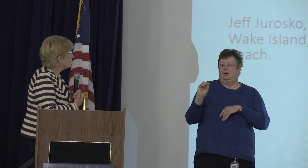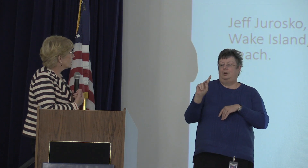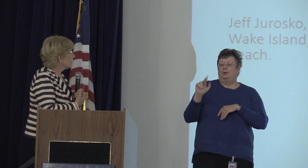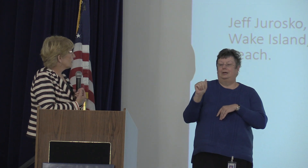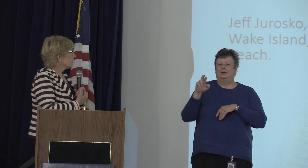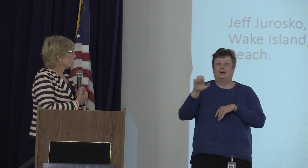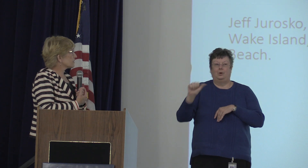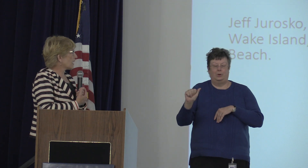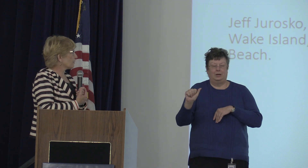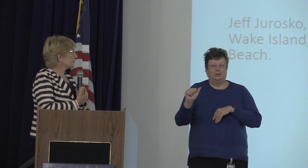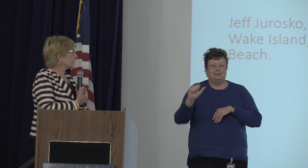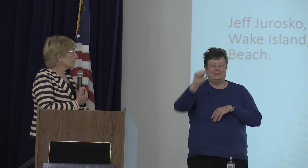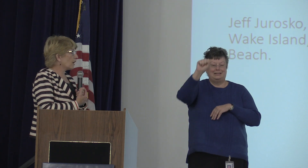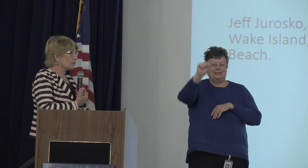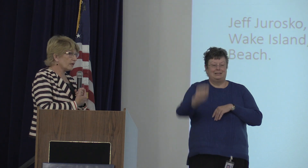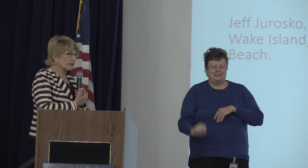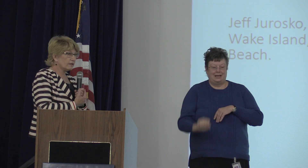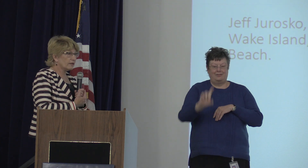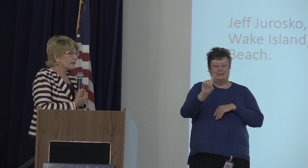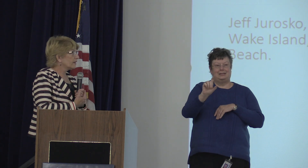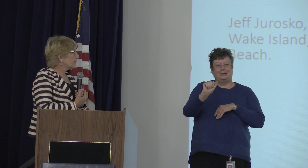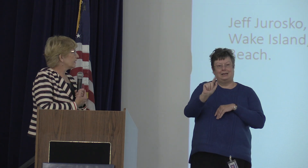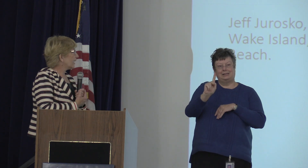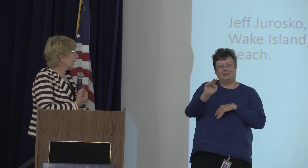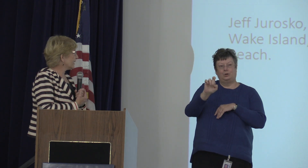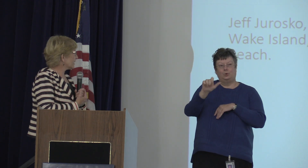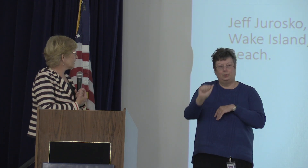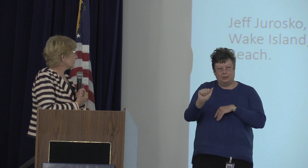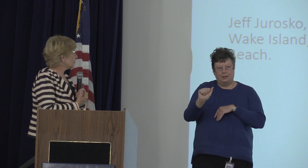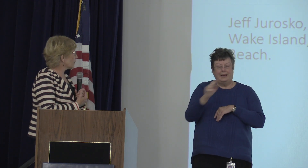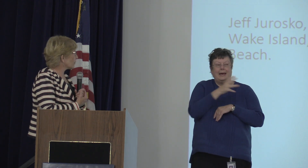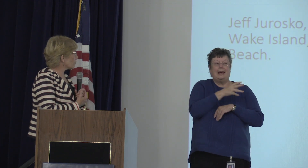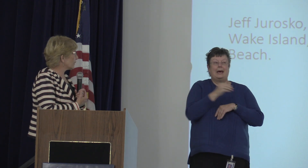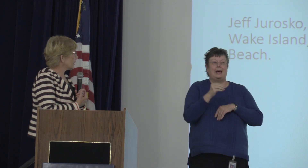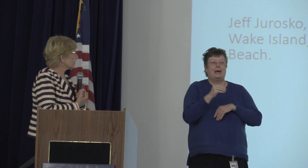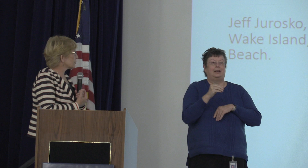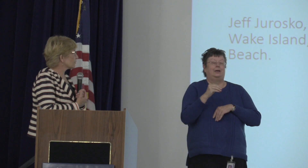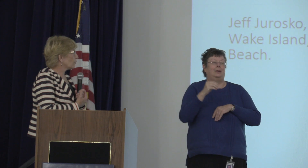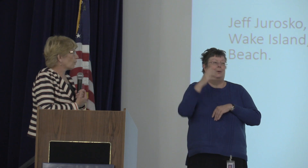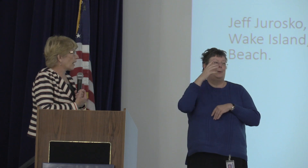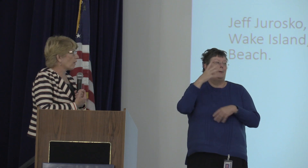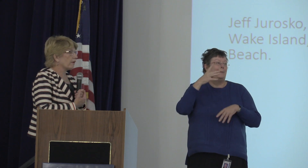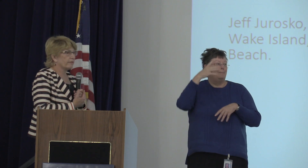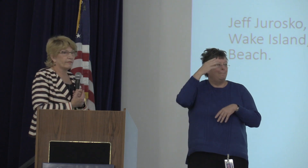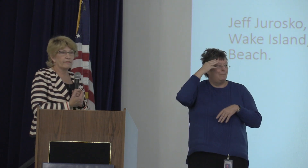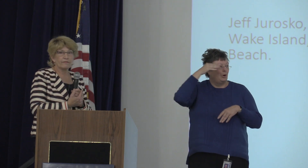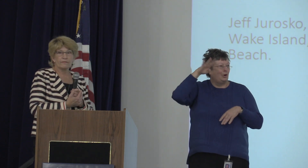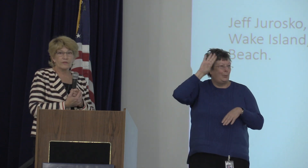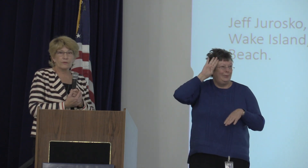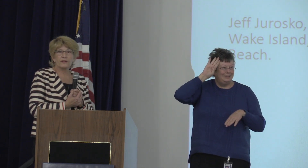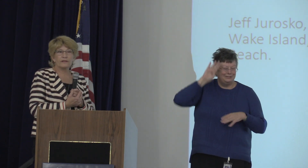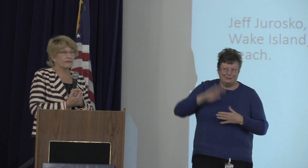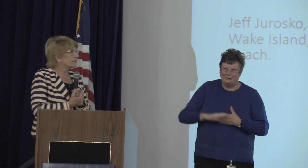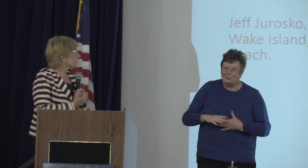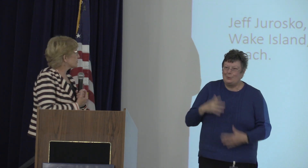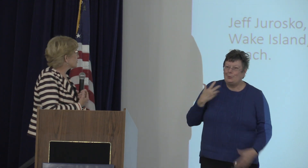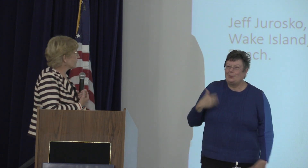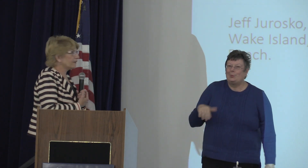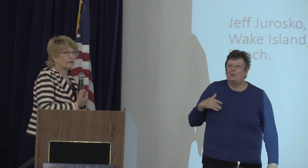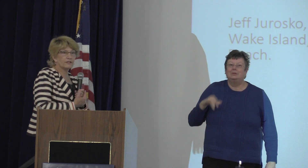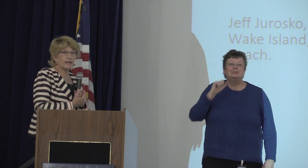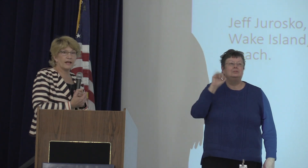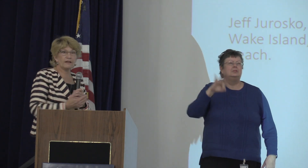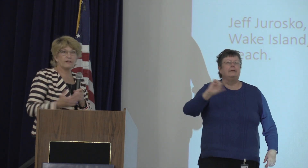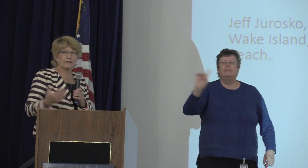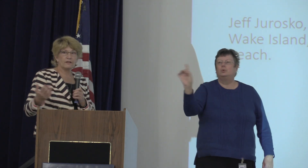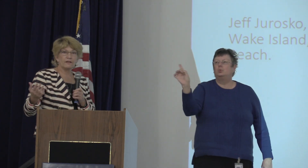Okinawa, South Dakota, and Myrtle Beach. Wow. So, is